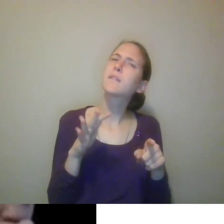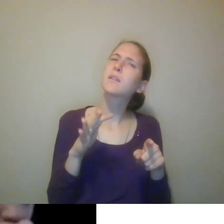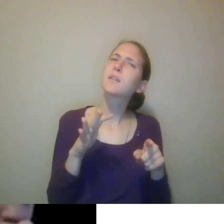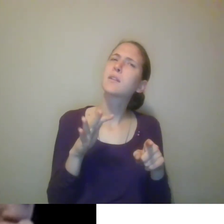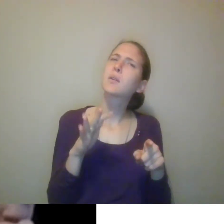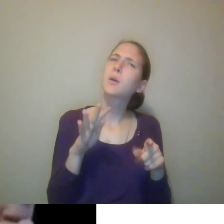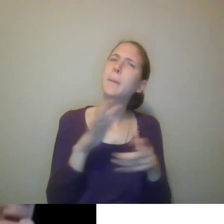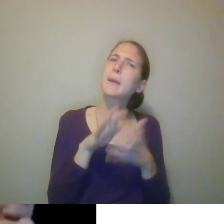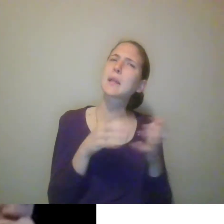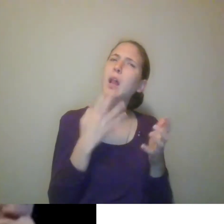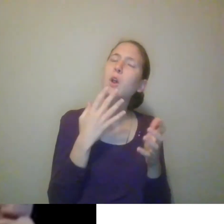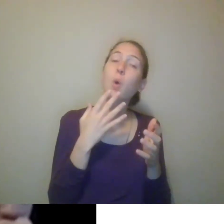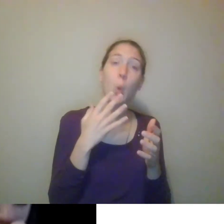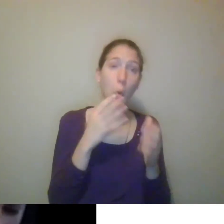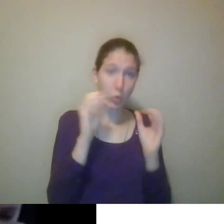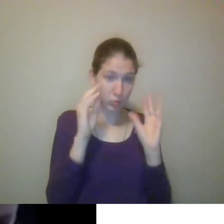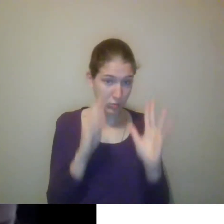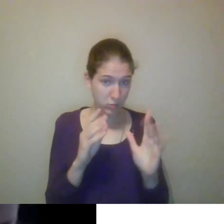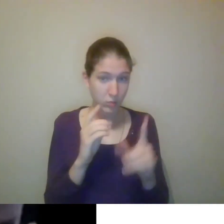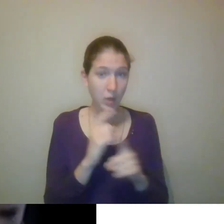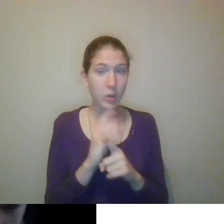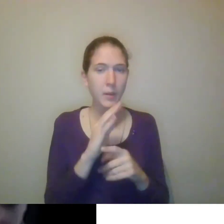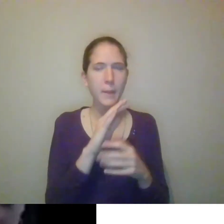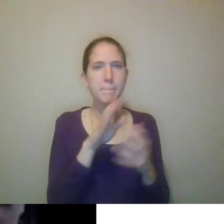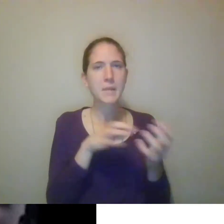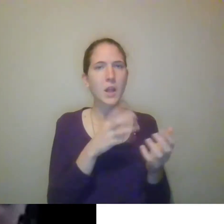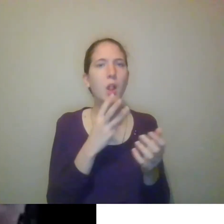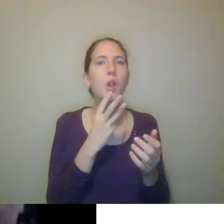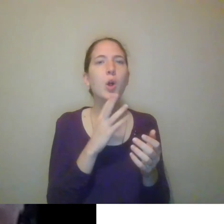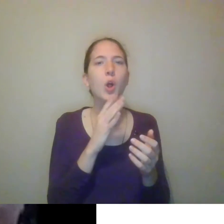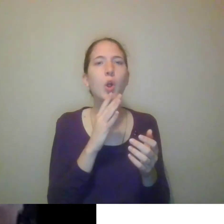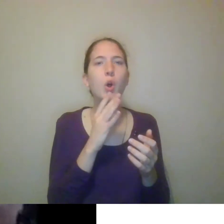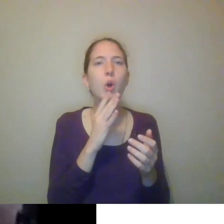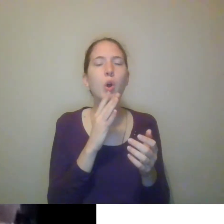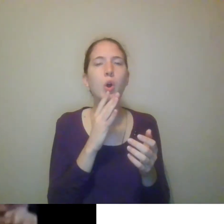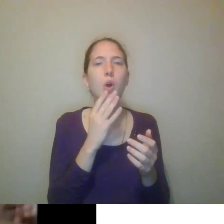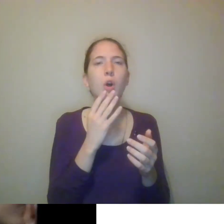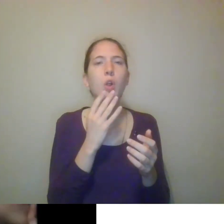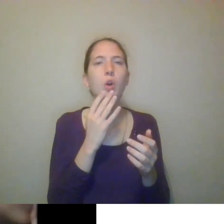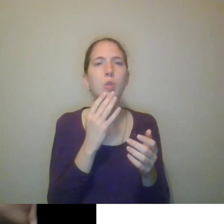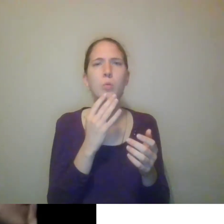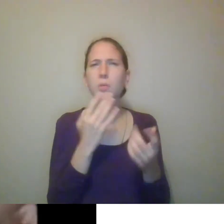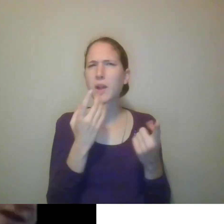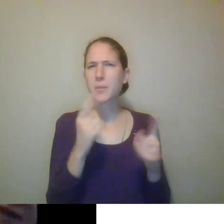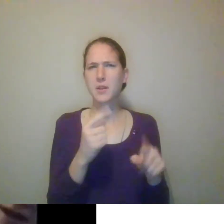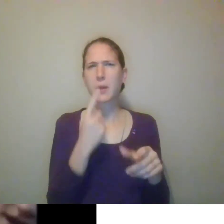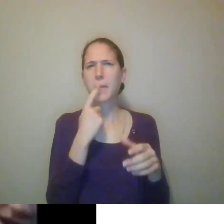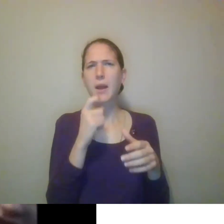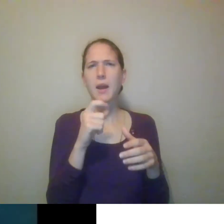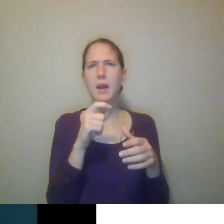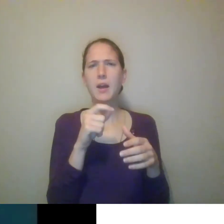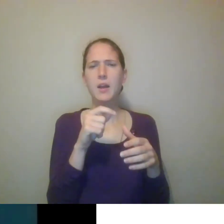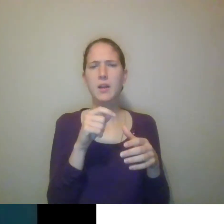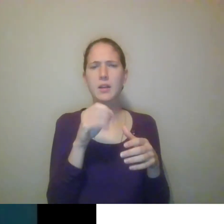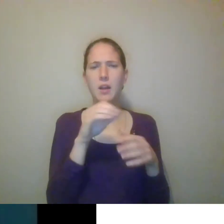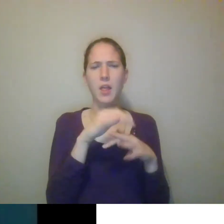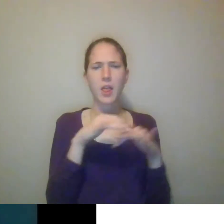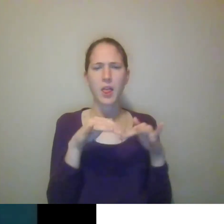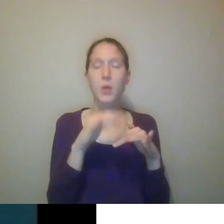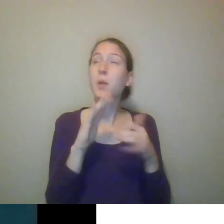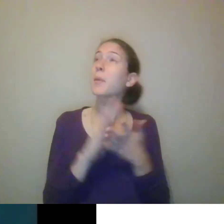color. It would be sort of a mixed color. So you're saying what's going to happen to all this red that's in here? It's going to turn sort of